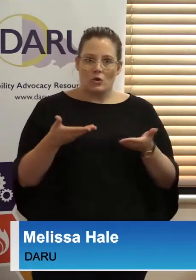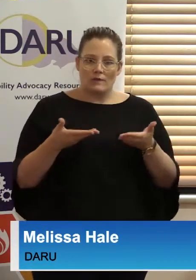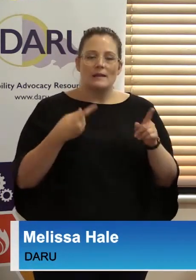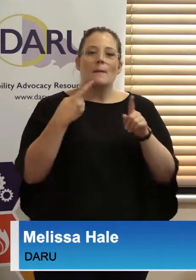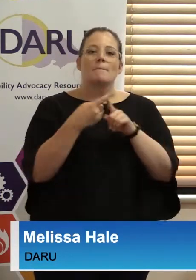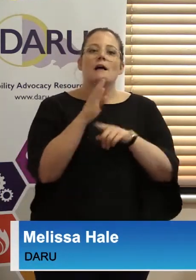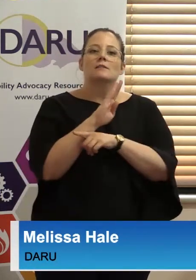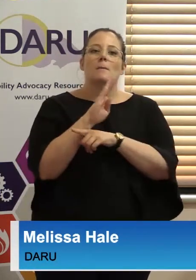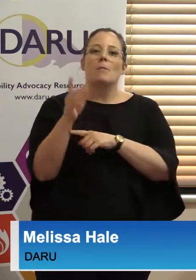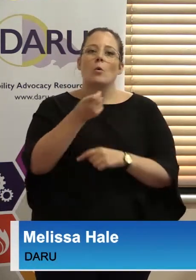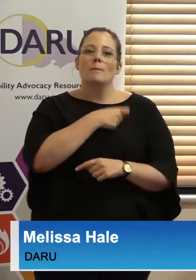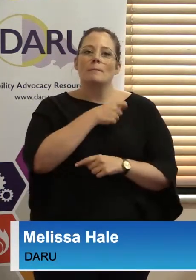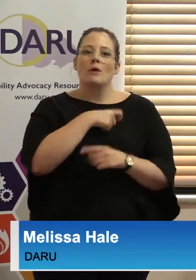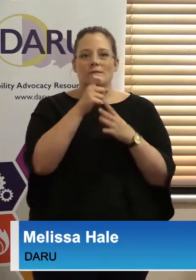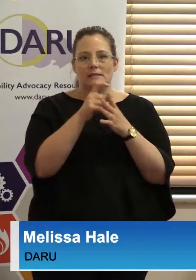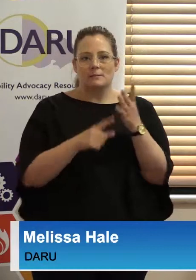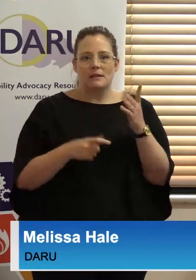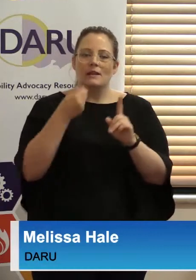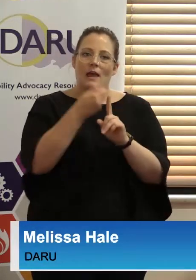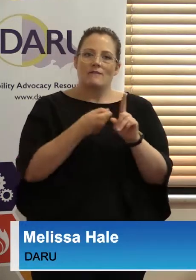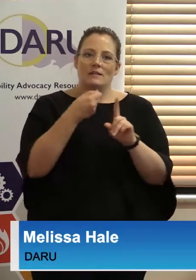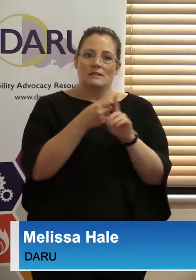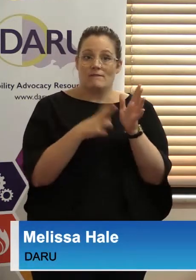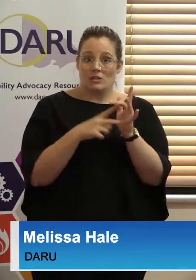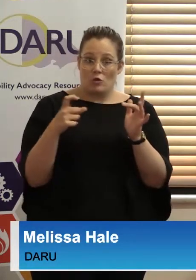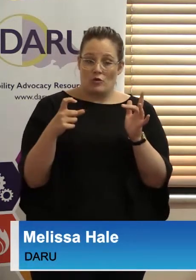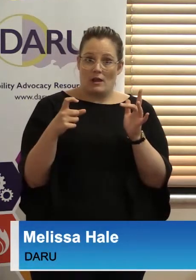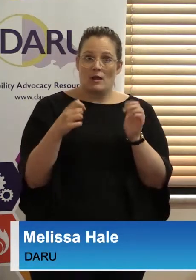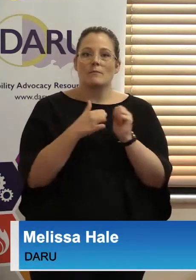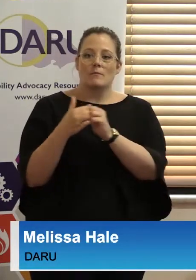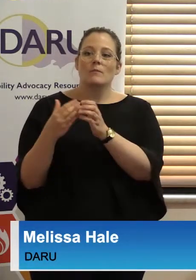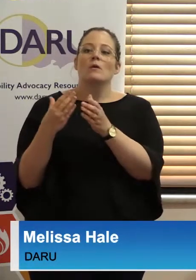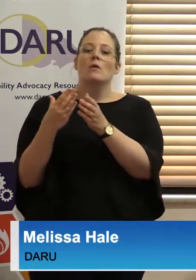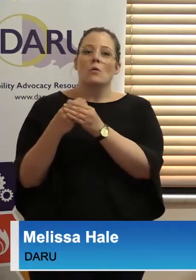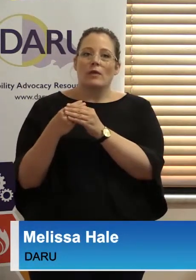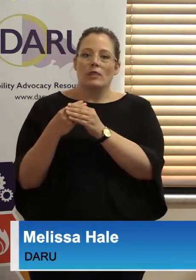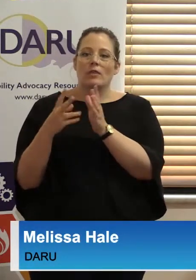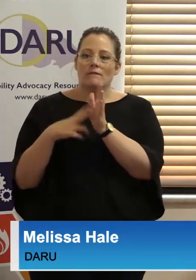of Disability Advocacy Victoria, who in partnership with VCOS looks after Daru.